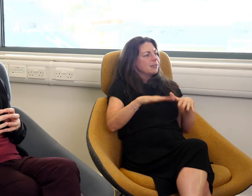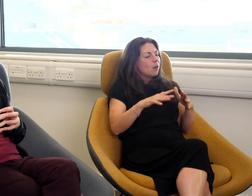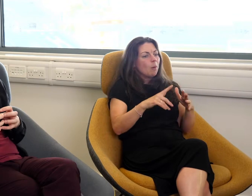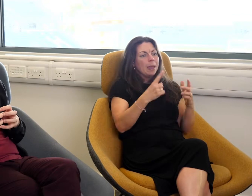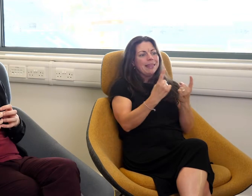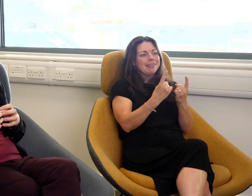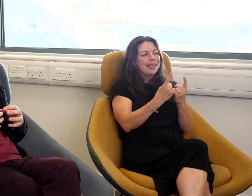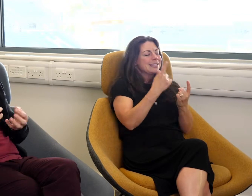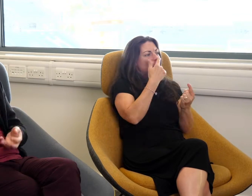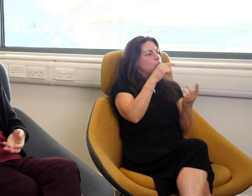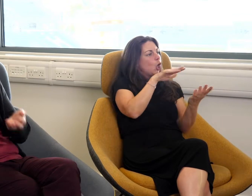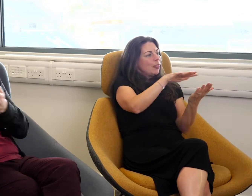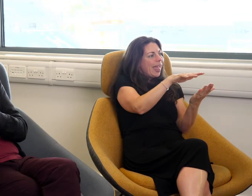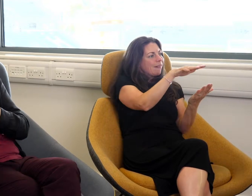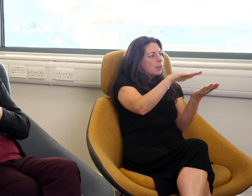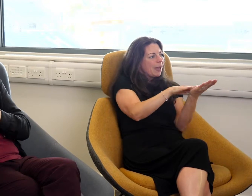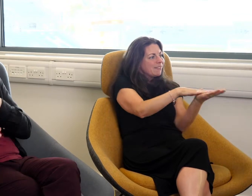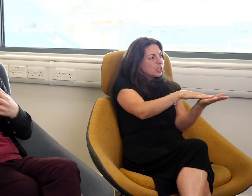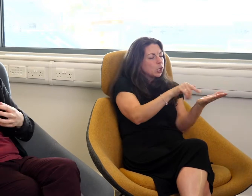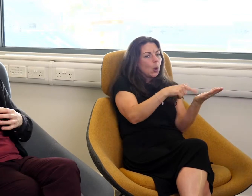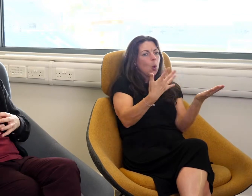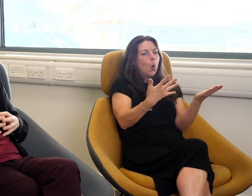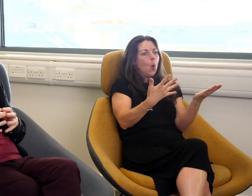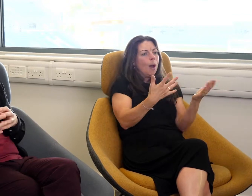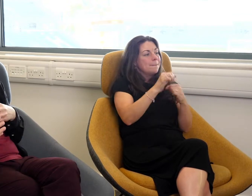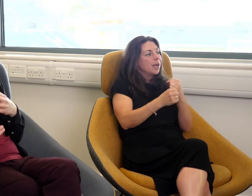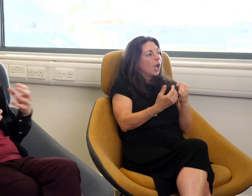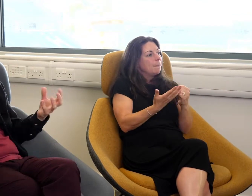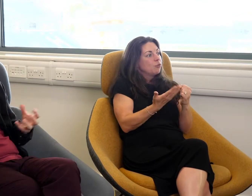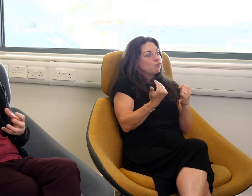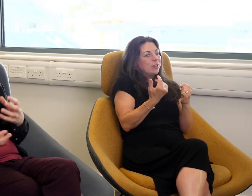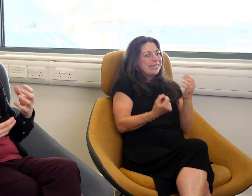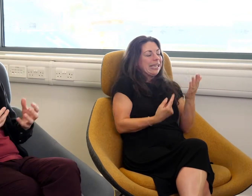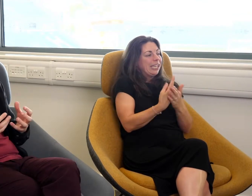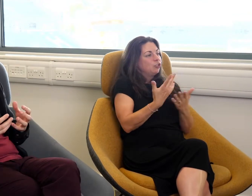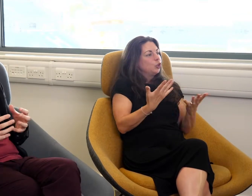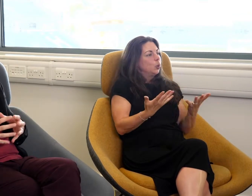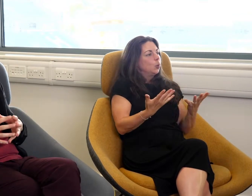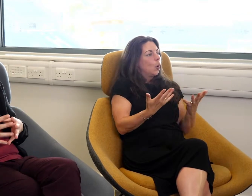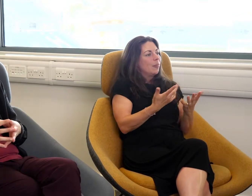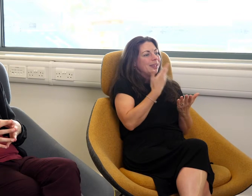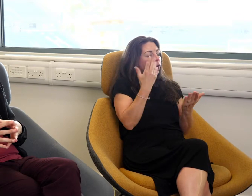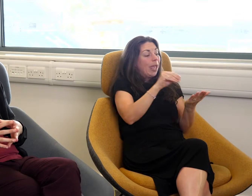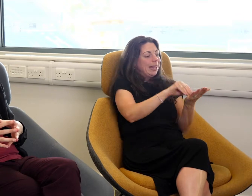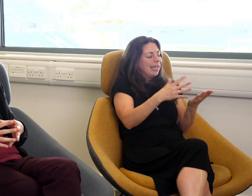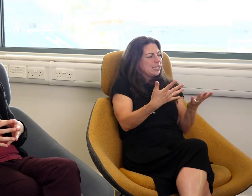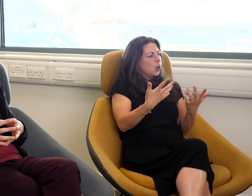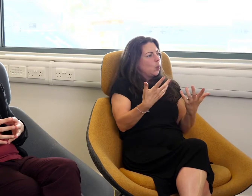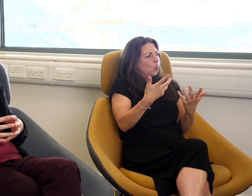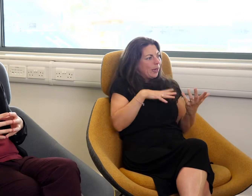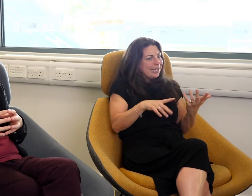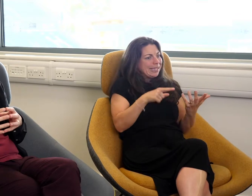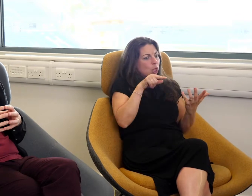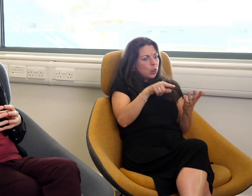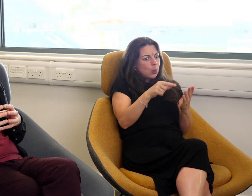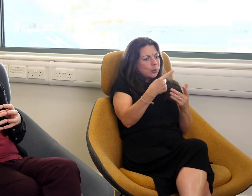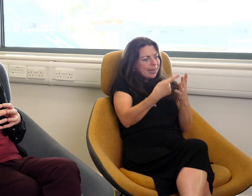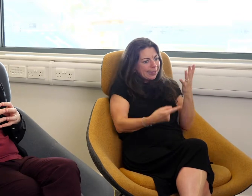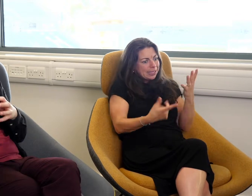are things that have become more important as issues more recently. And so we need to have that kind of discussion and debate about those issues. But I